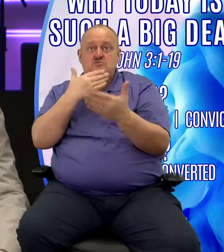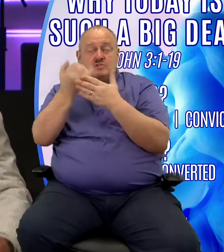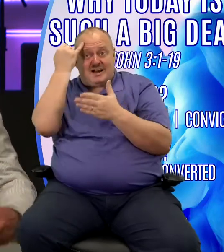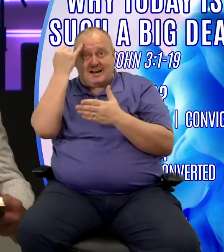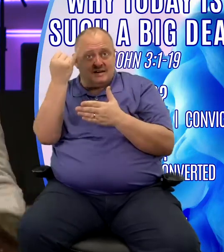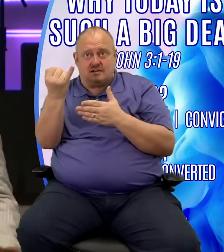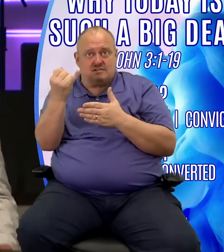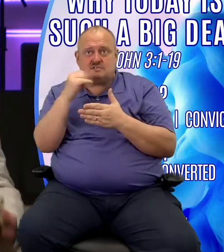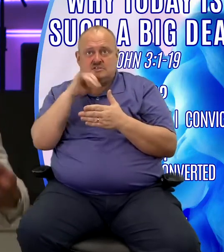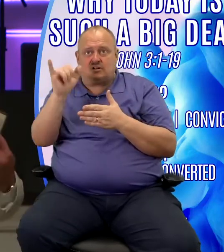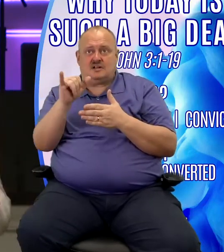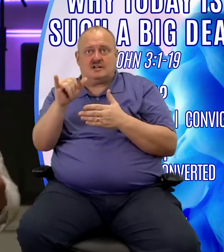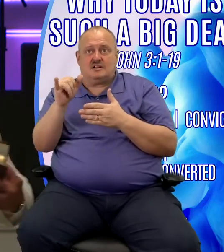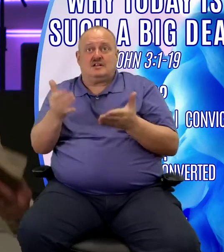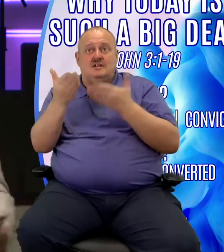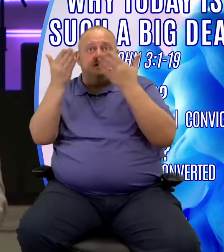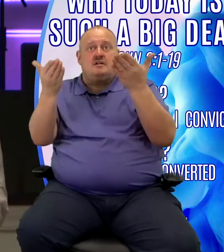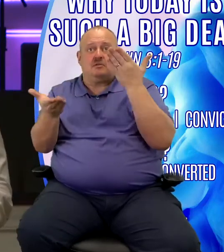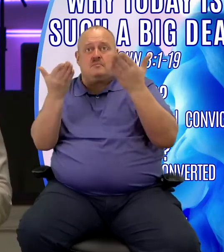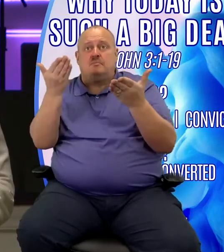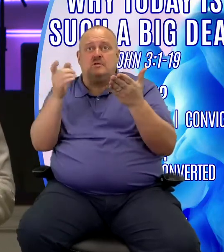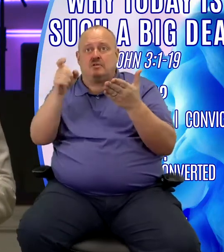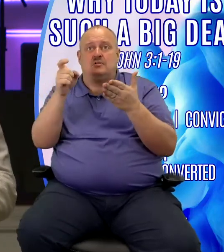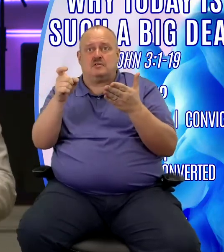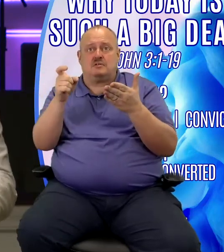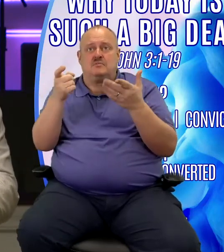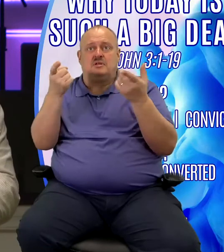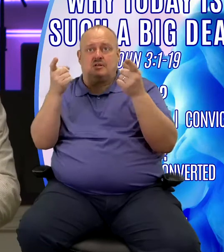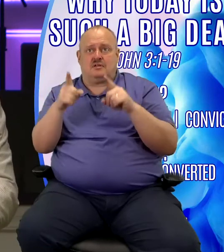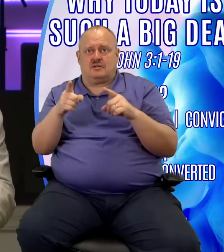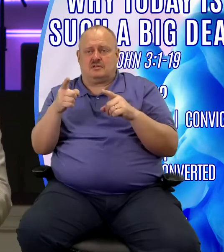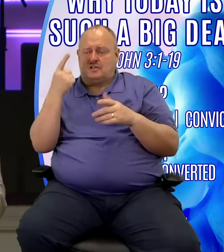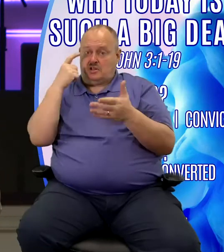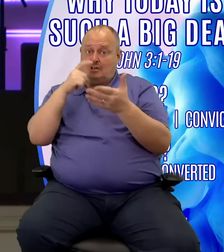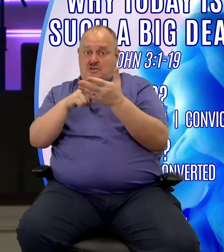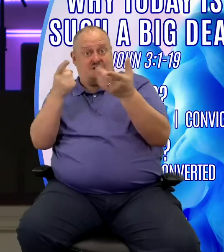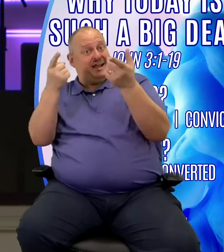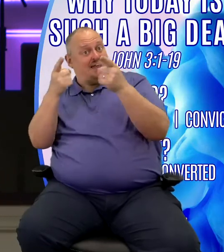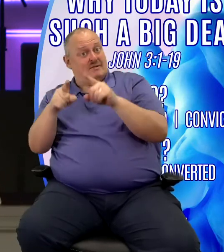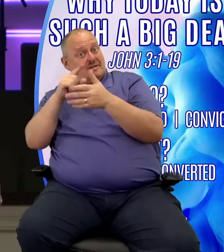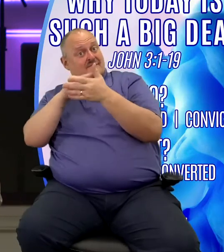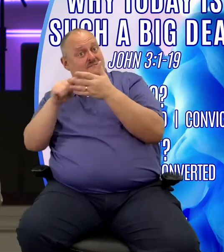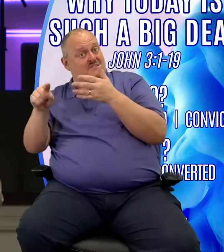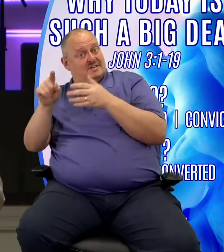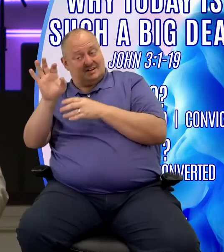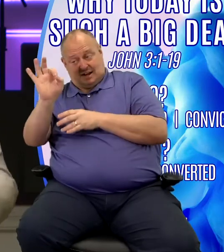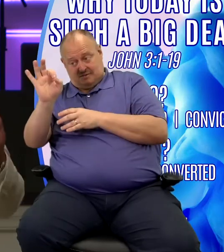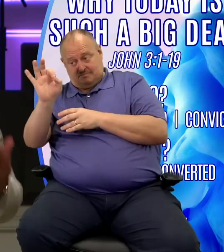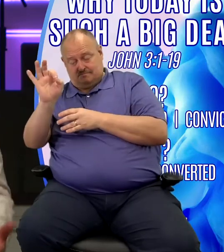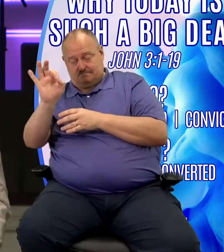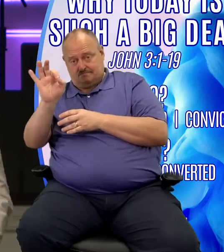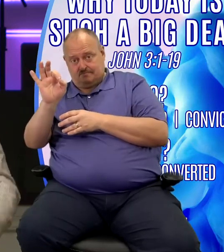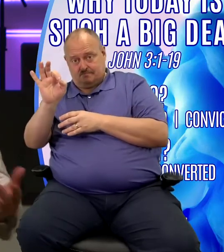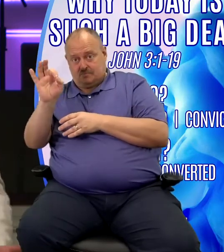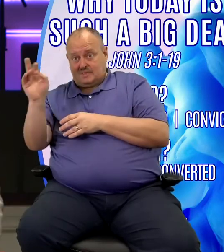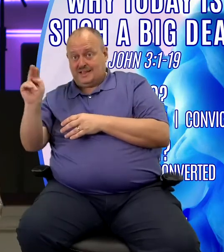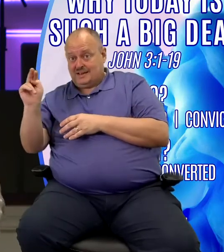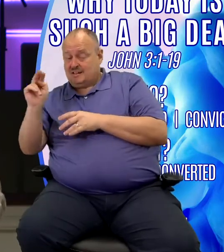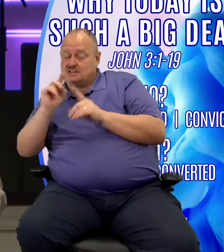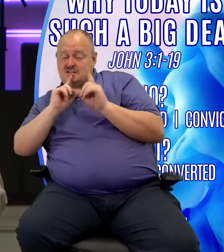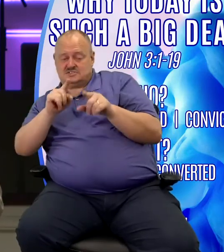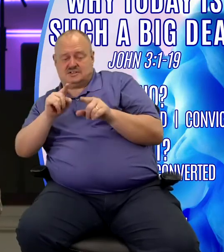that he makes a suggestion, but it must take place in his life. I want you to notice what happens in verse 9. Nicodemus answered